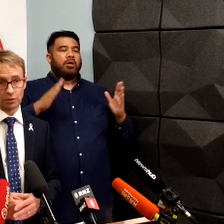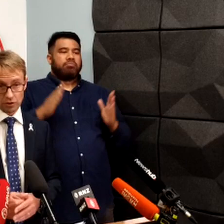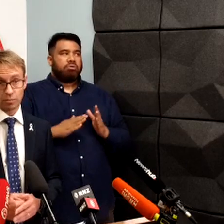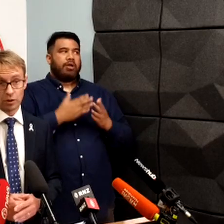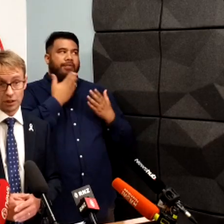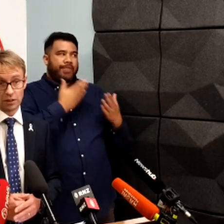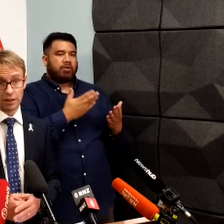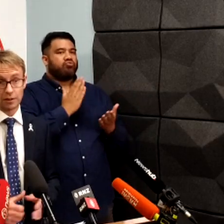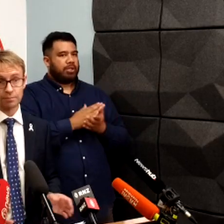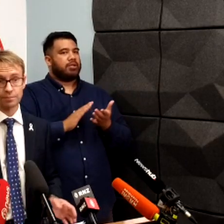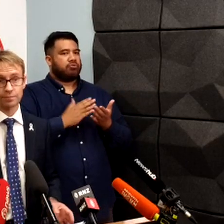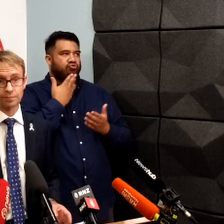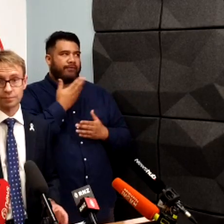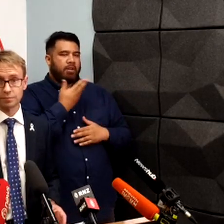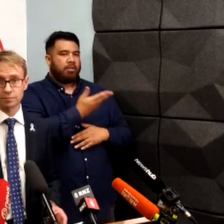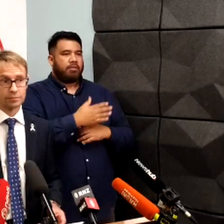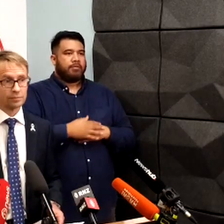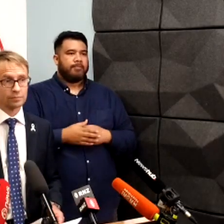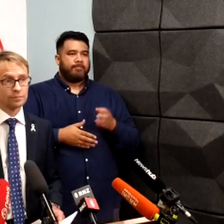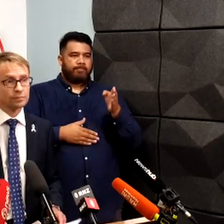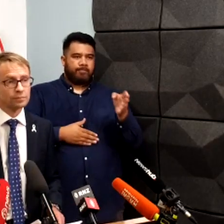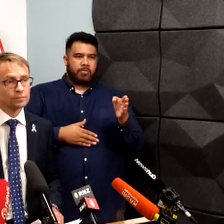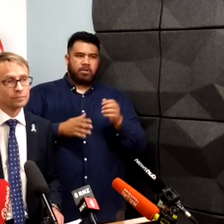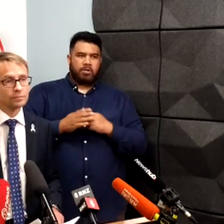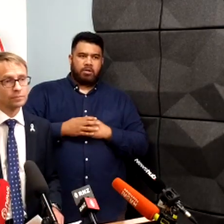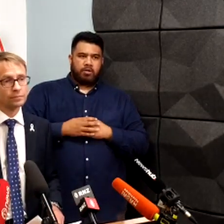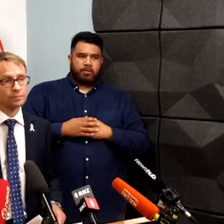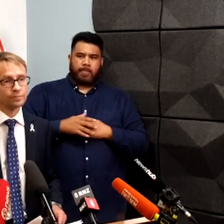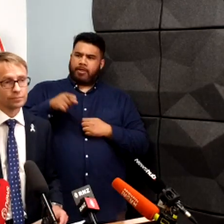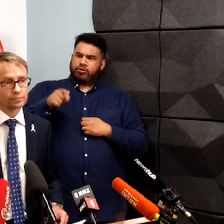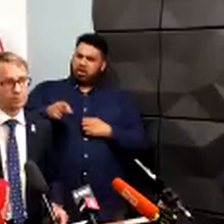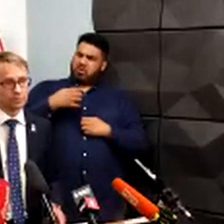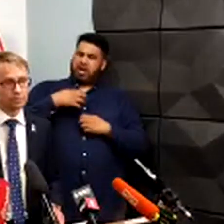Australian government for supporting us in that. Why did you need to bring so much skin